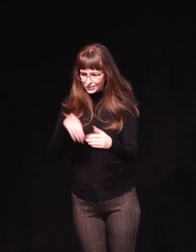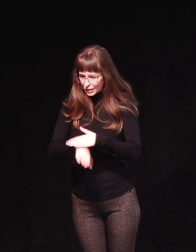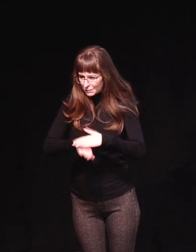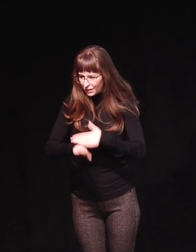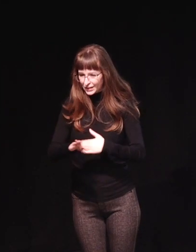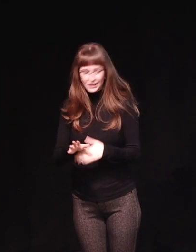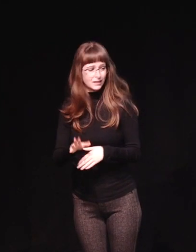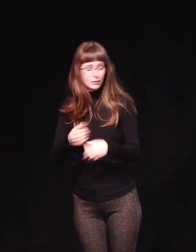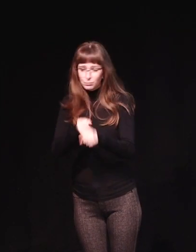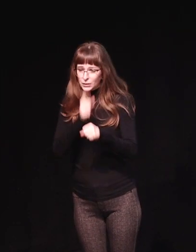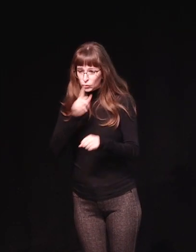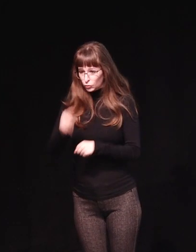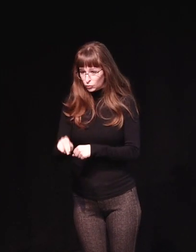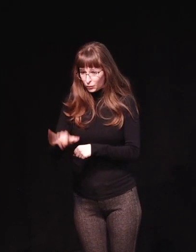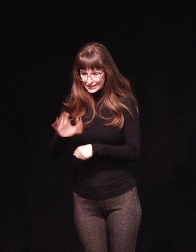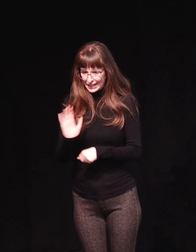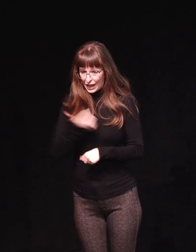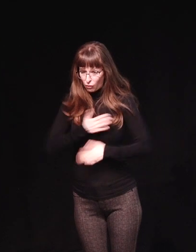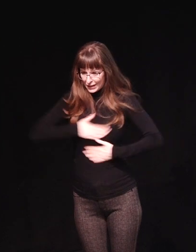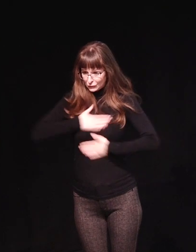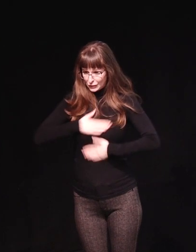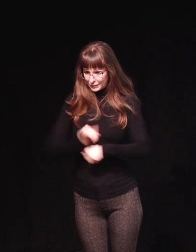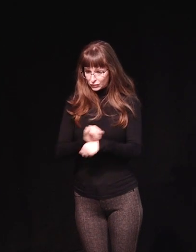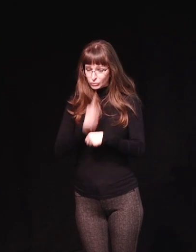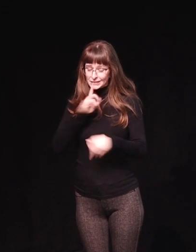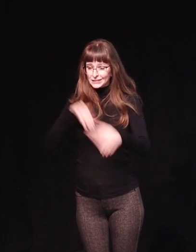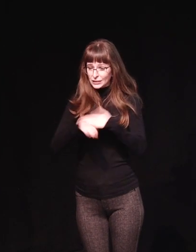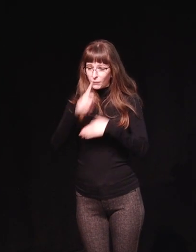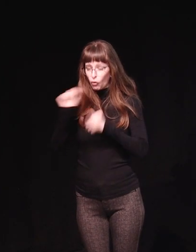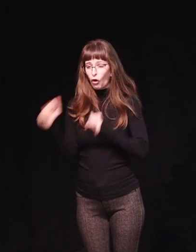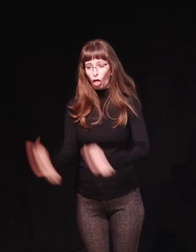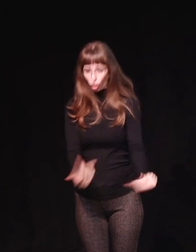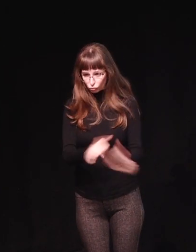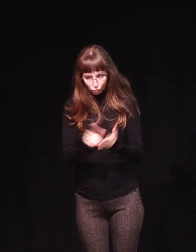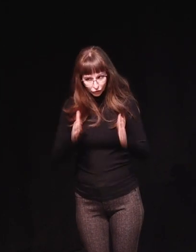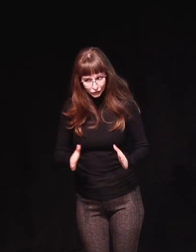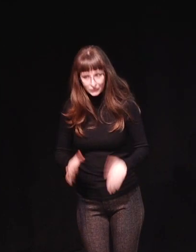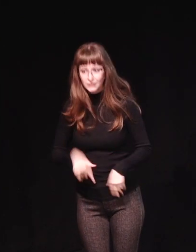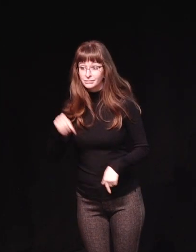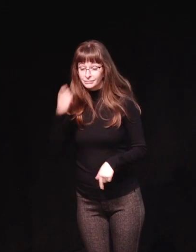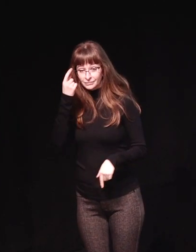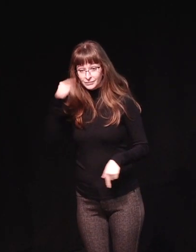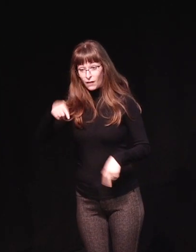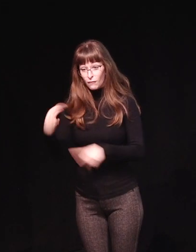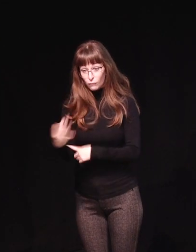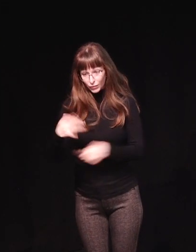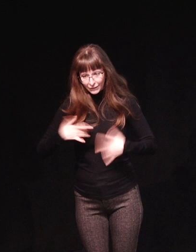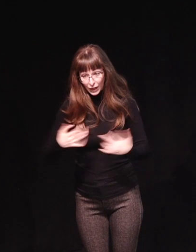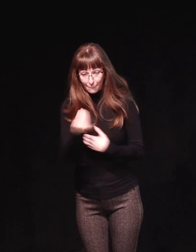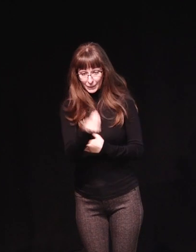sectors are inclusive and accessible for all New Yorkers. And so we hope you can join. It's a free event happening on Monday and Tuesday next